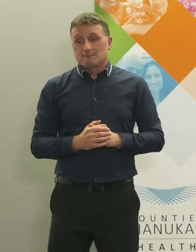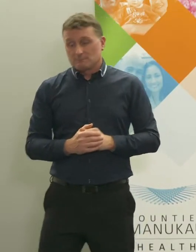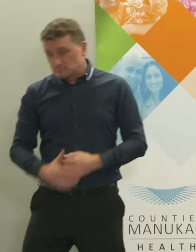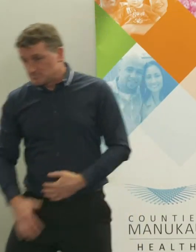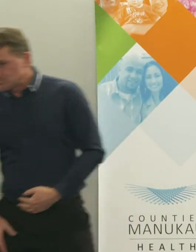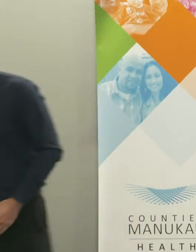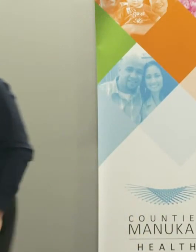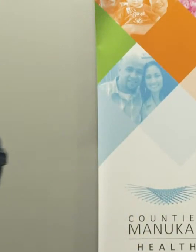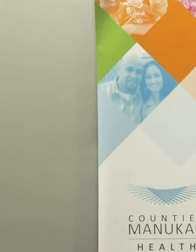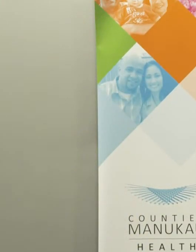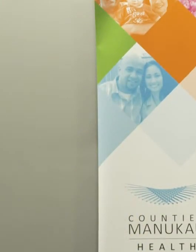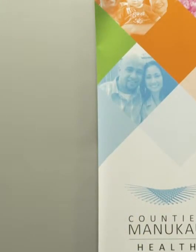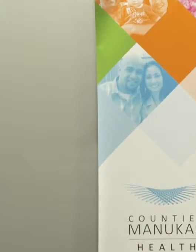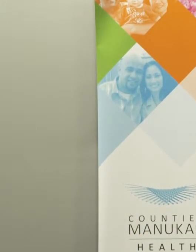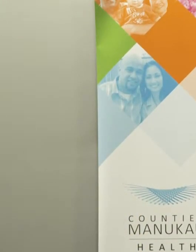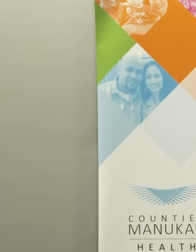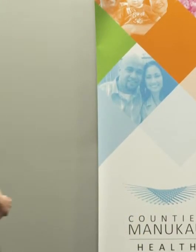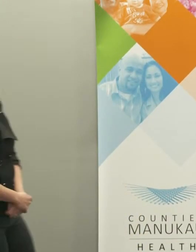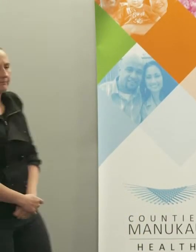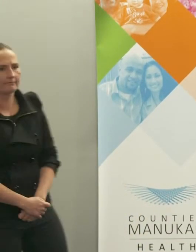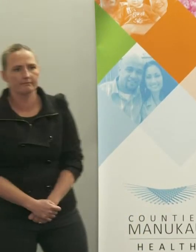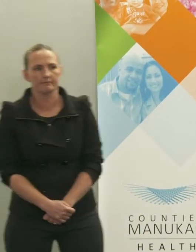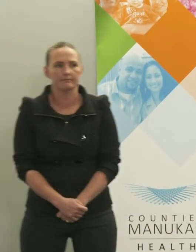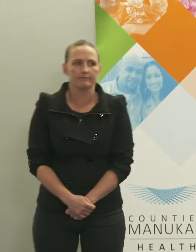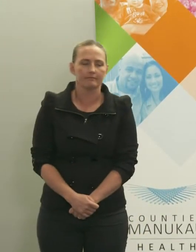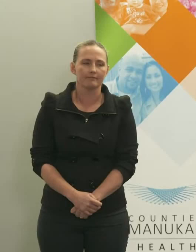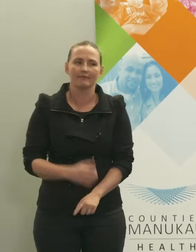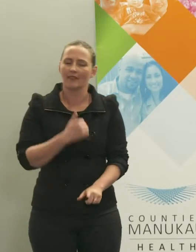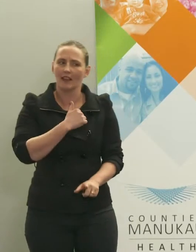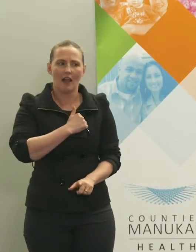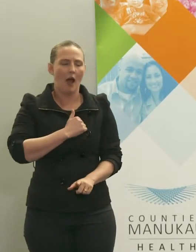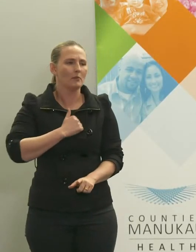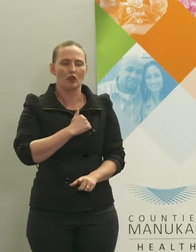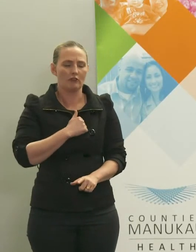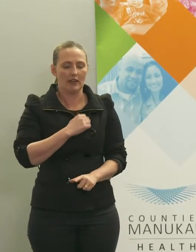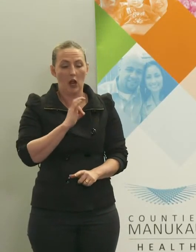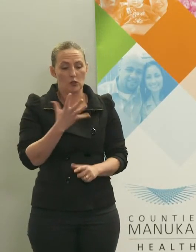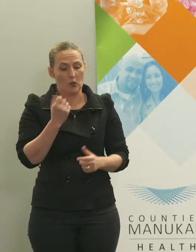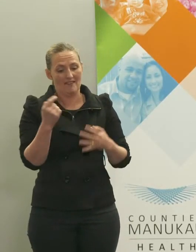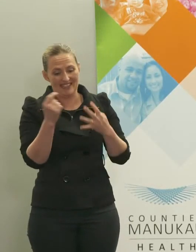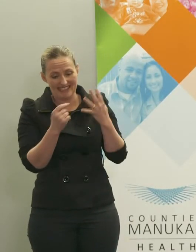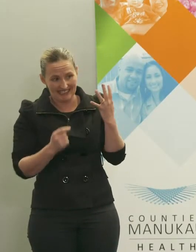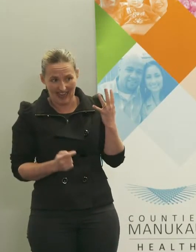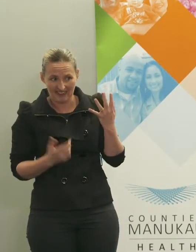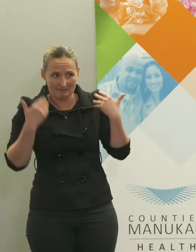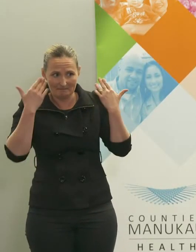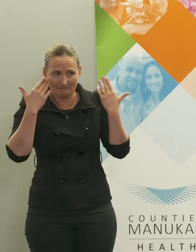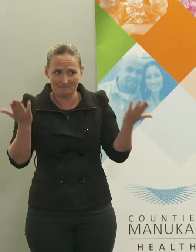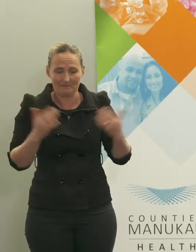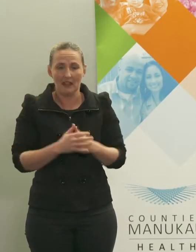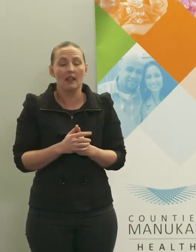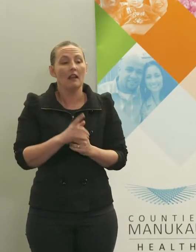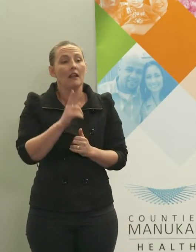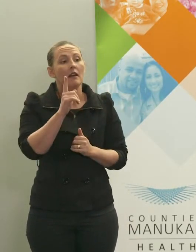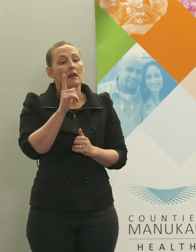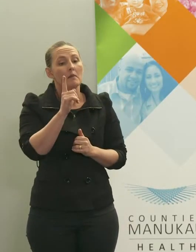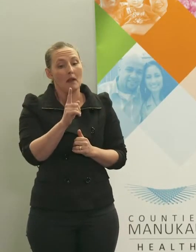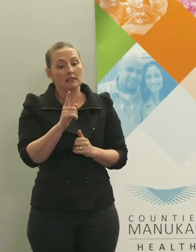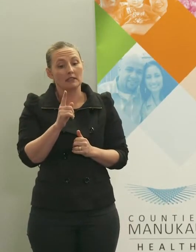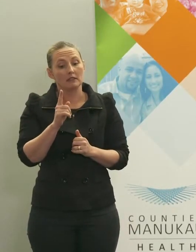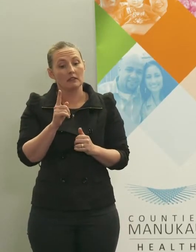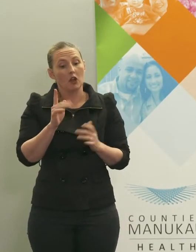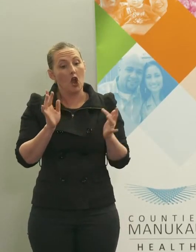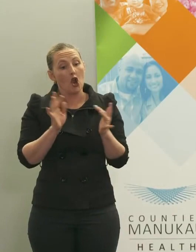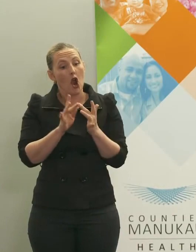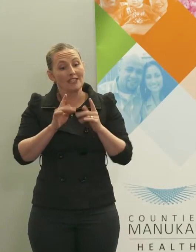can say is that as we go through the contact tracing process, which involves